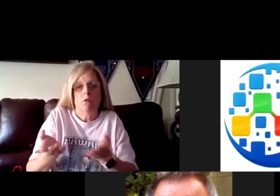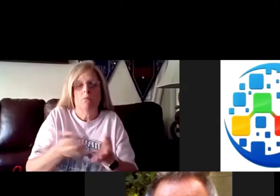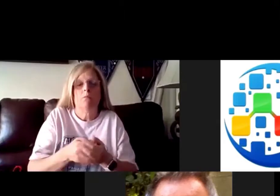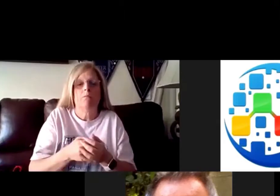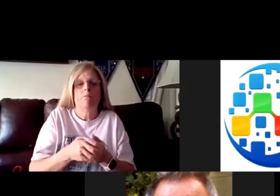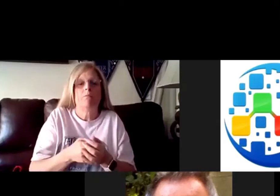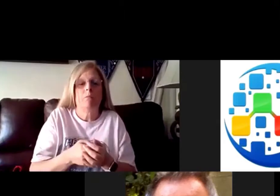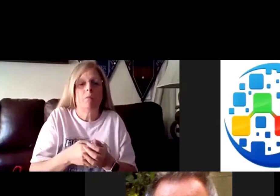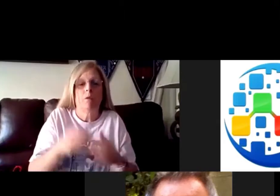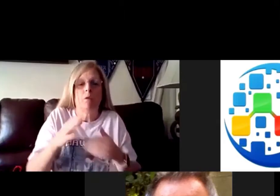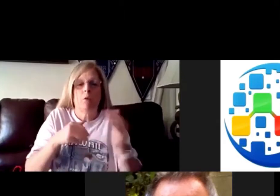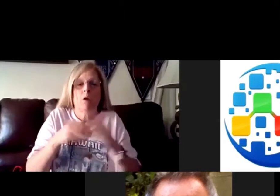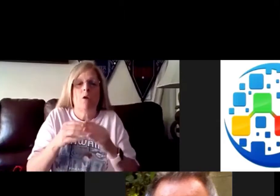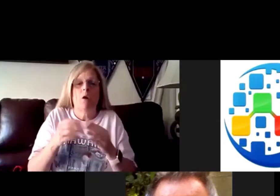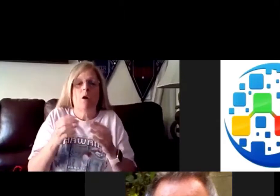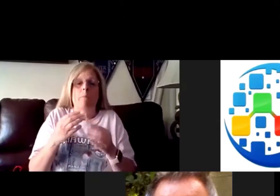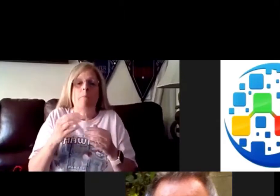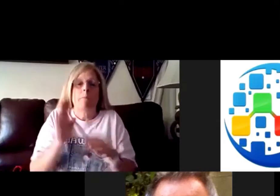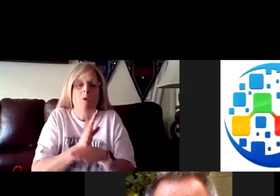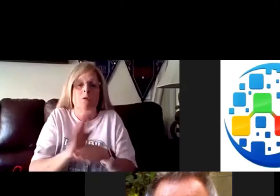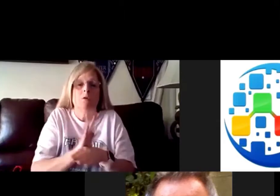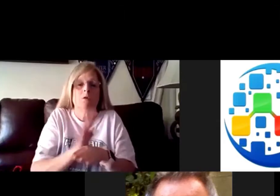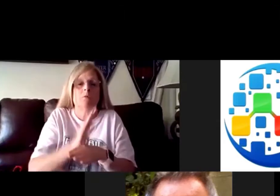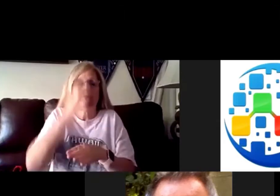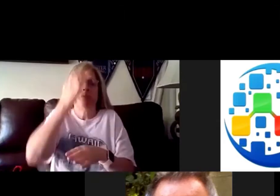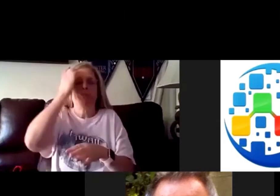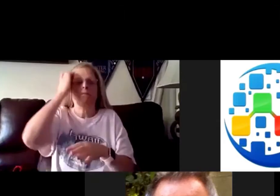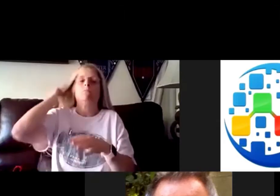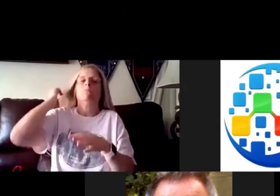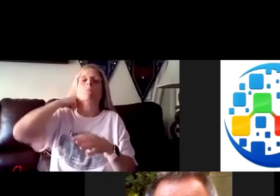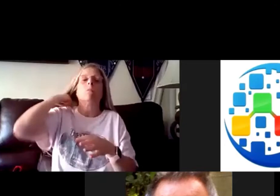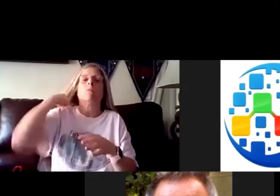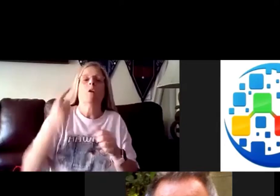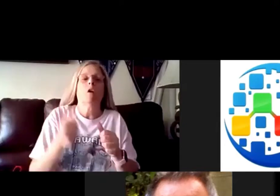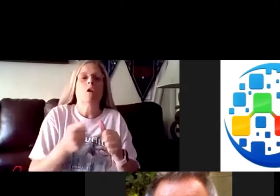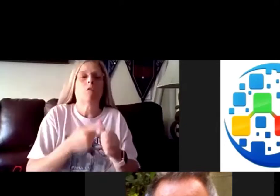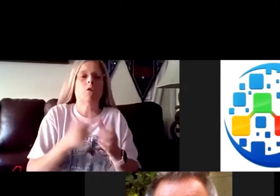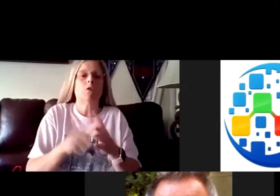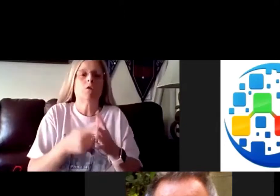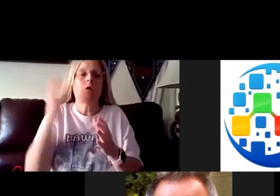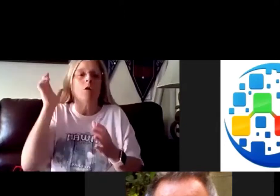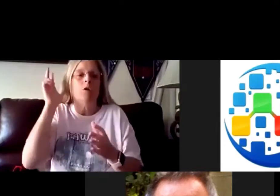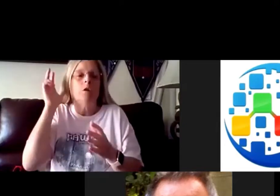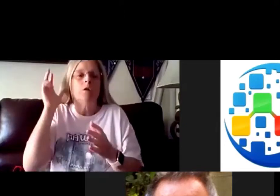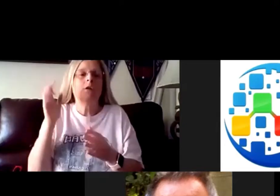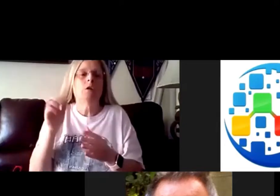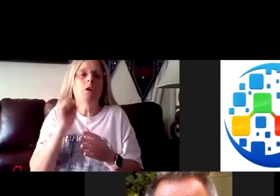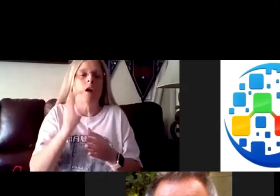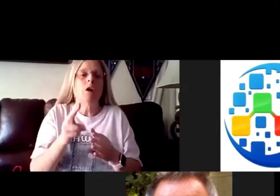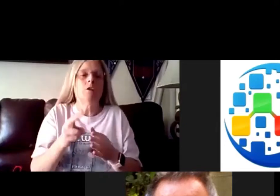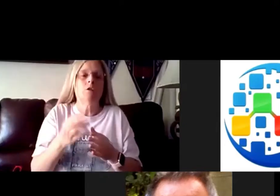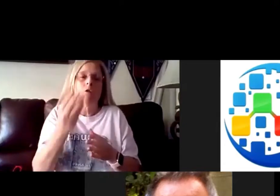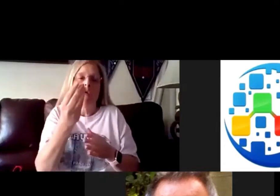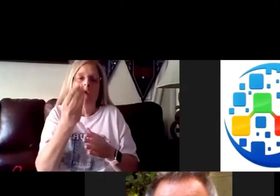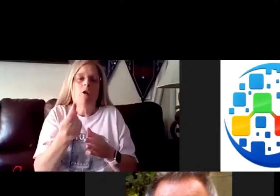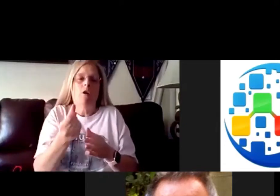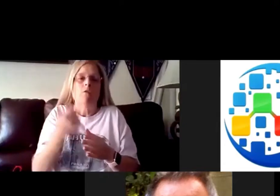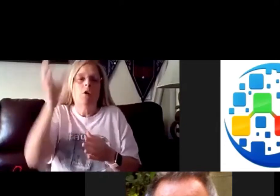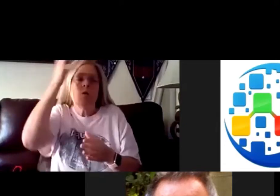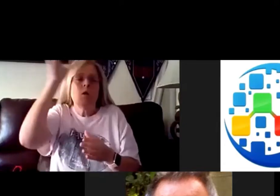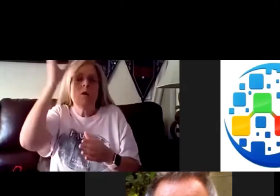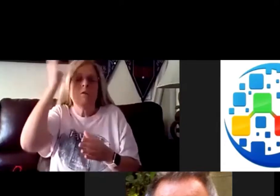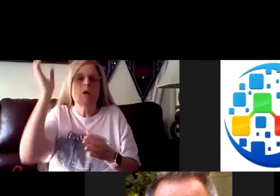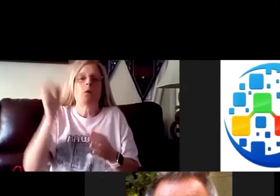business. And as I first started to listen to Ash, there were a few concepts that I got with